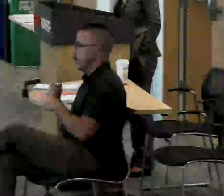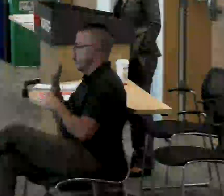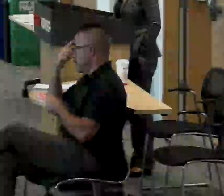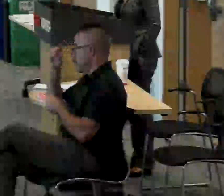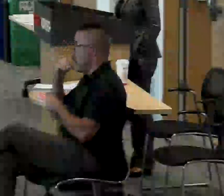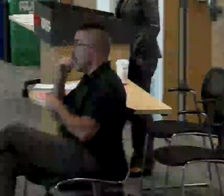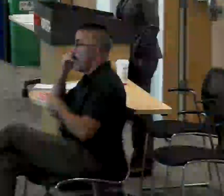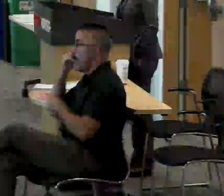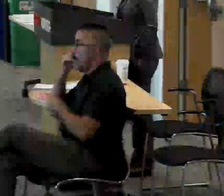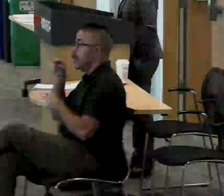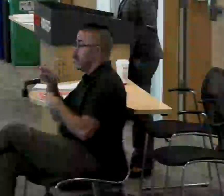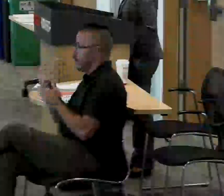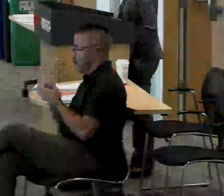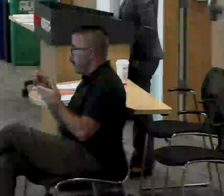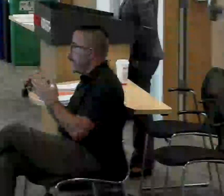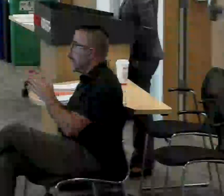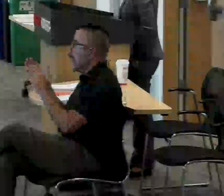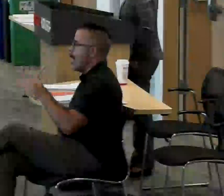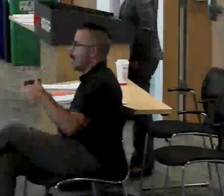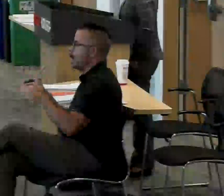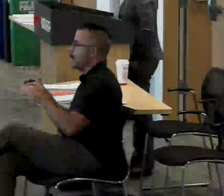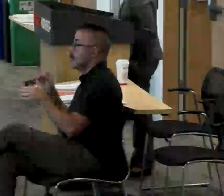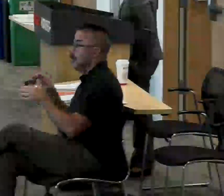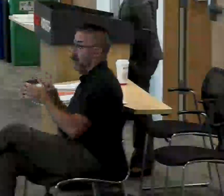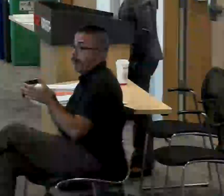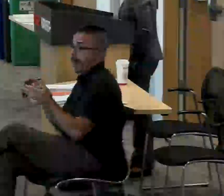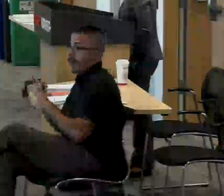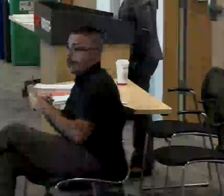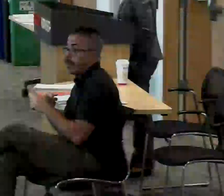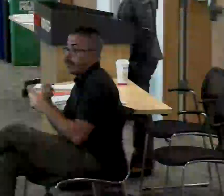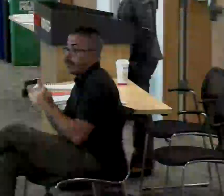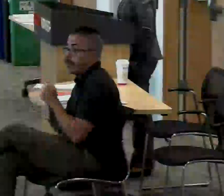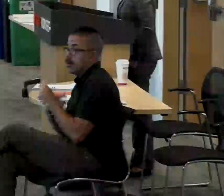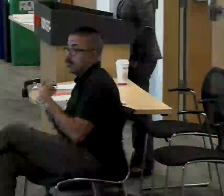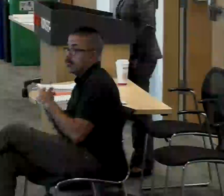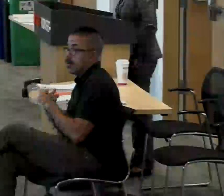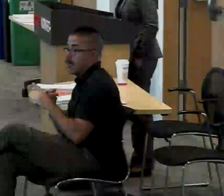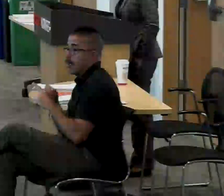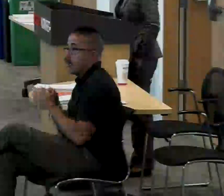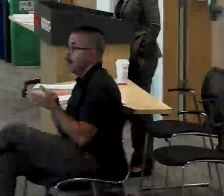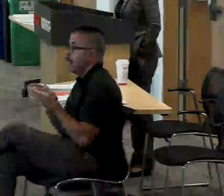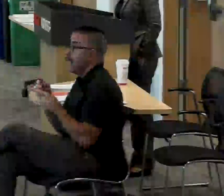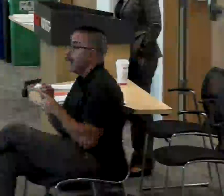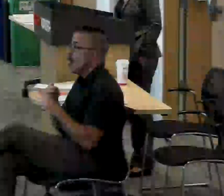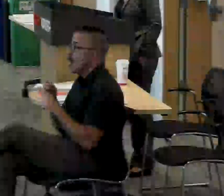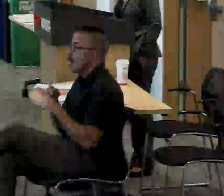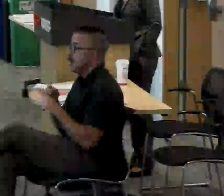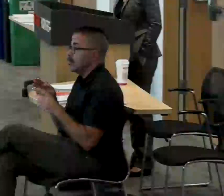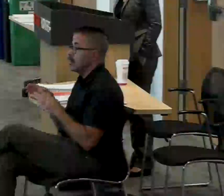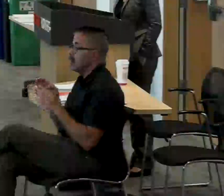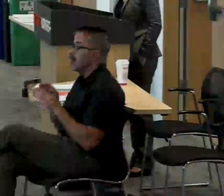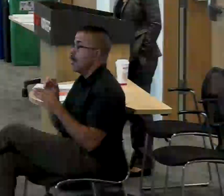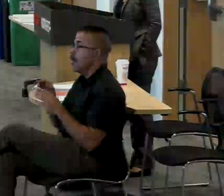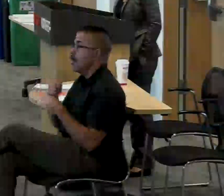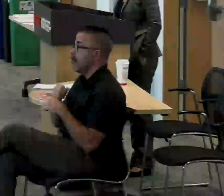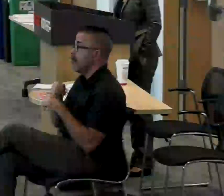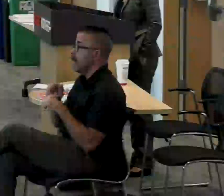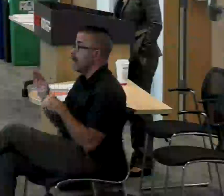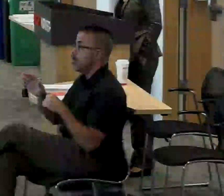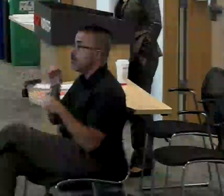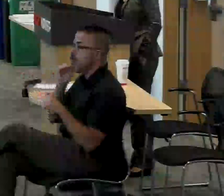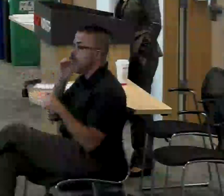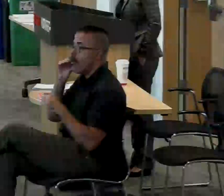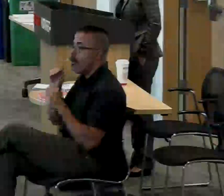house, or you pay your rent each month, or you pay your mortgage, or you make your home more